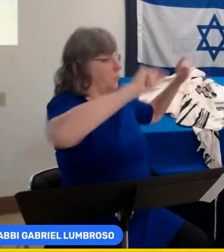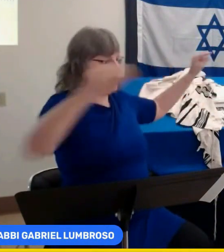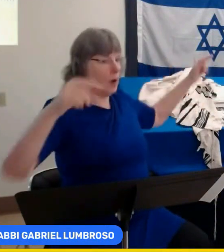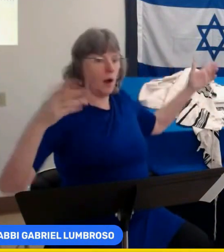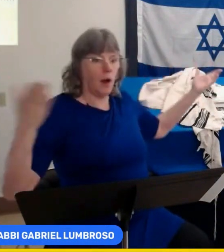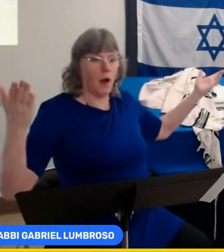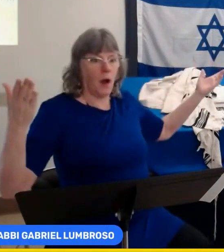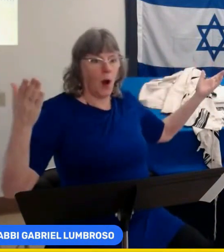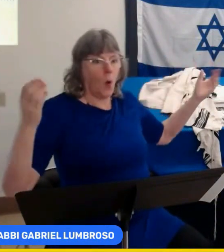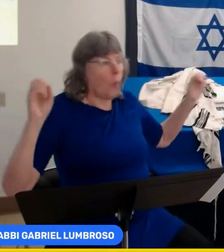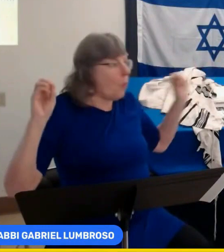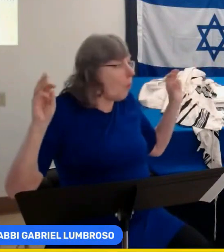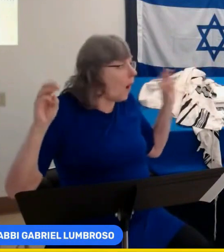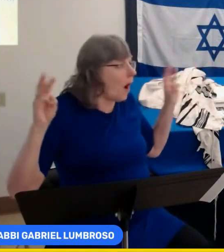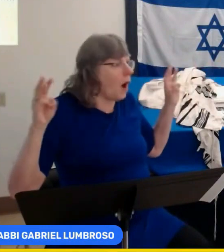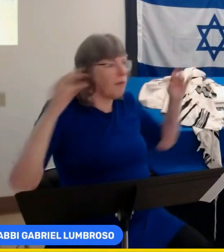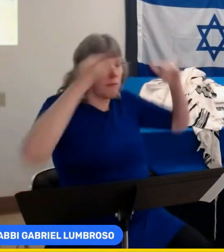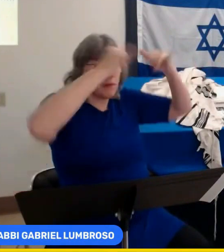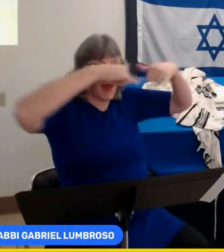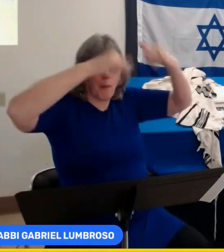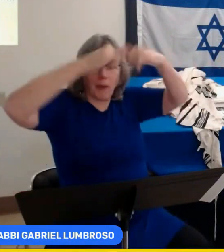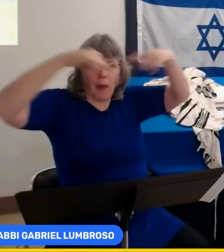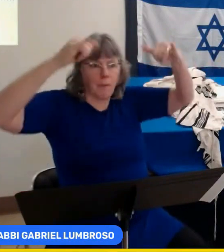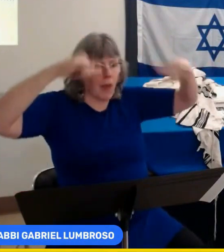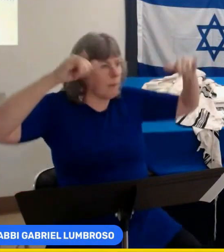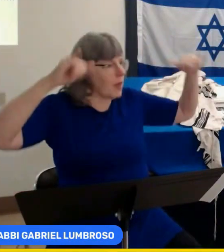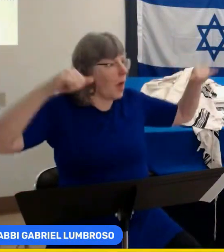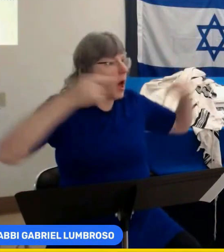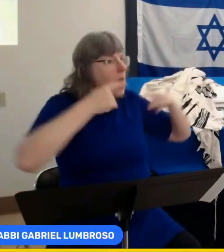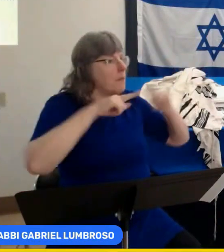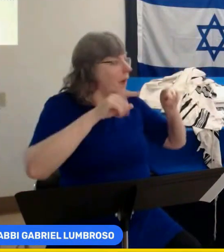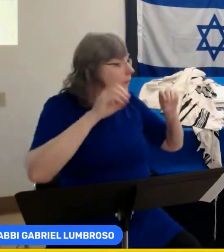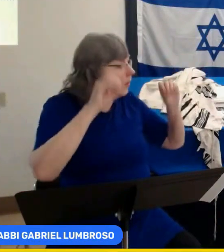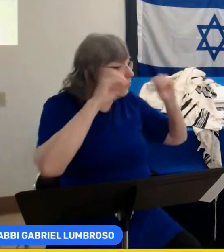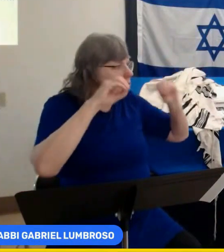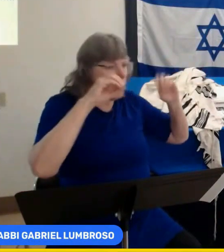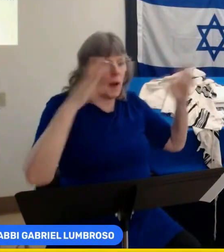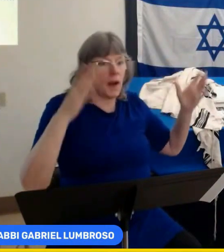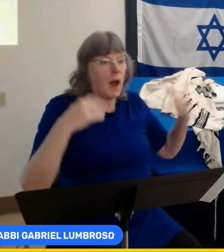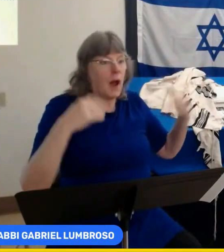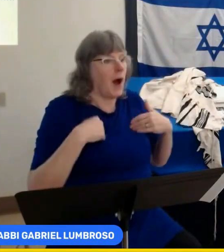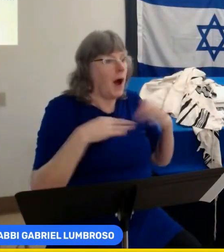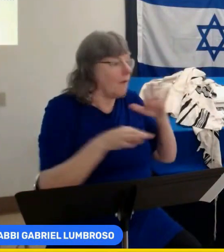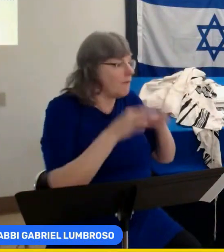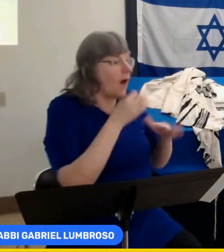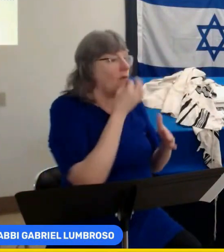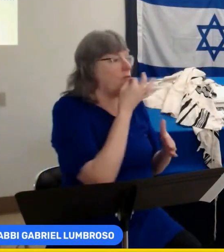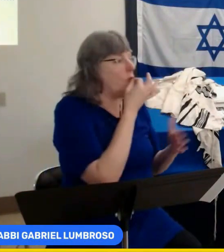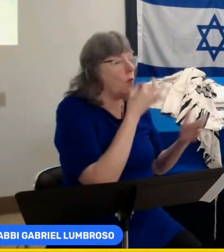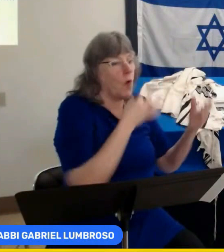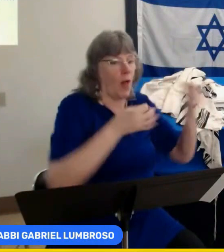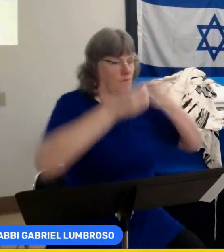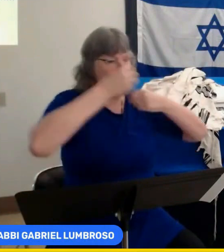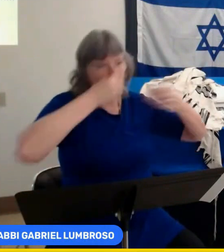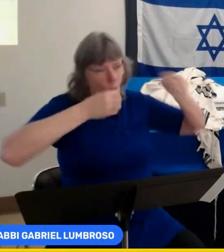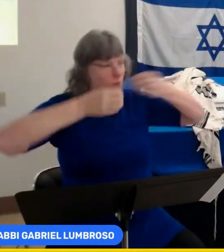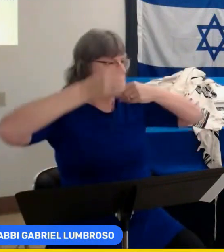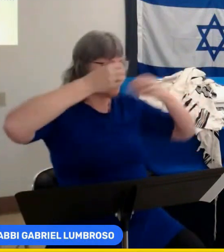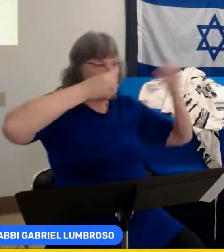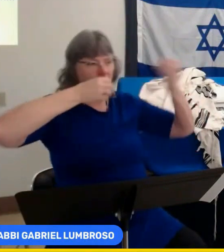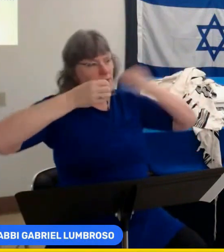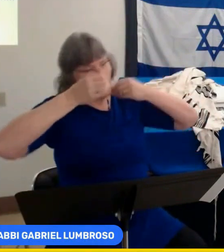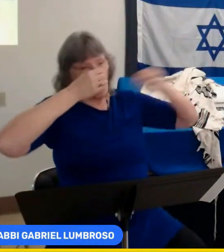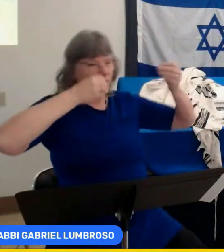"Wow, there's nobody here. There's all this food. Whoa! Hey, we won!" So they go there and they start